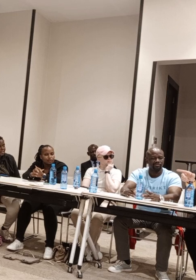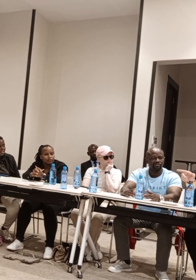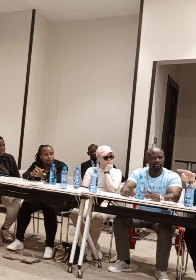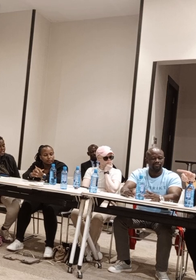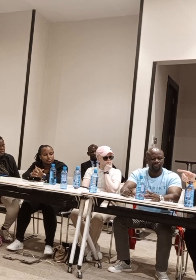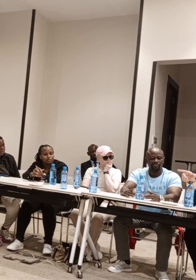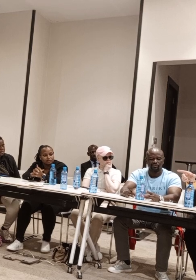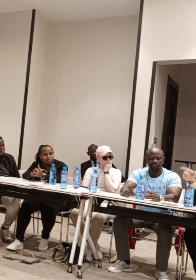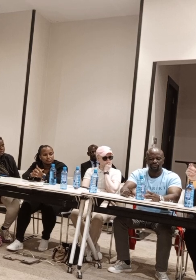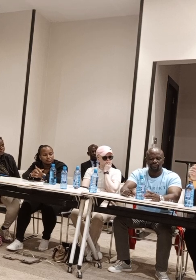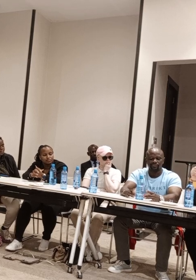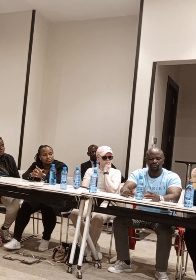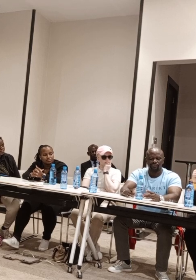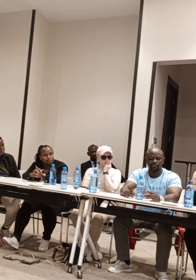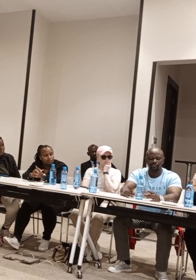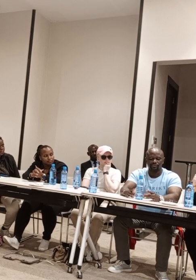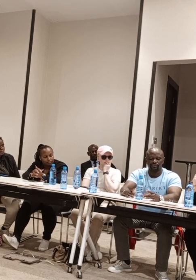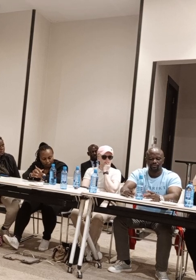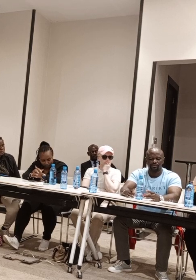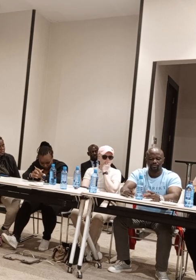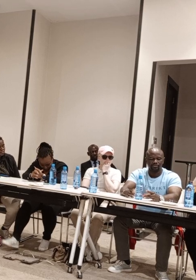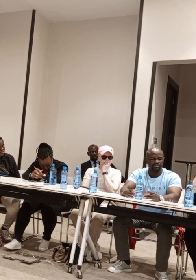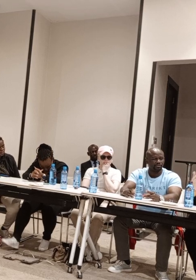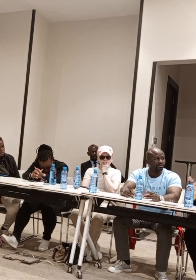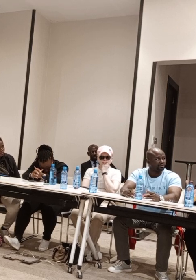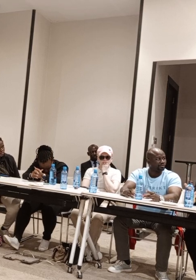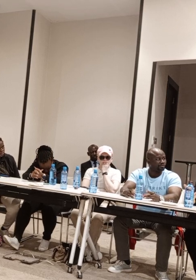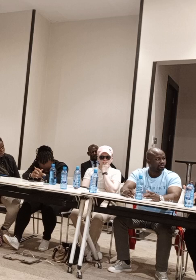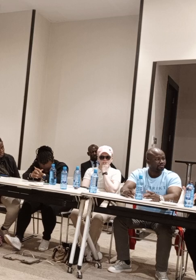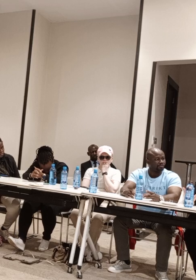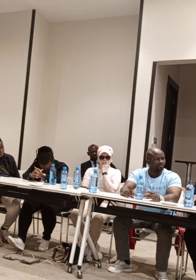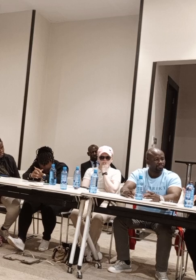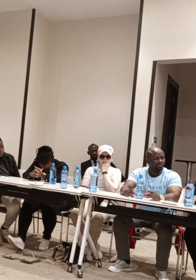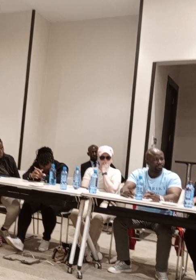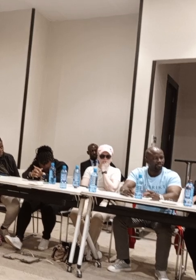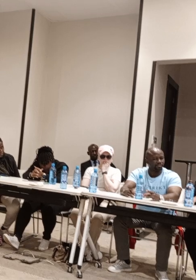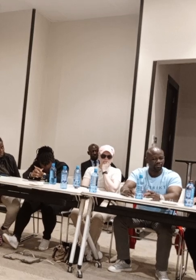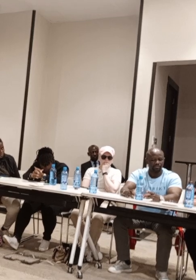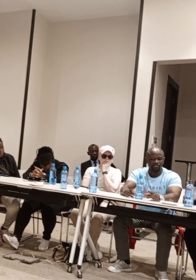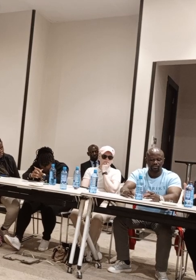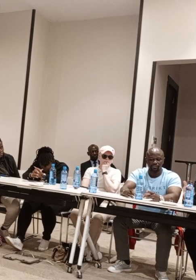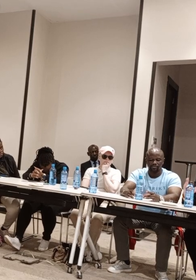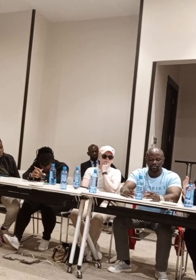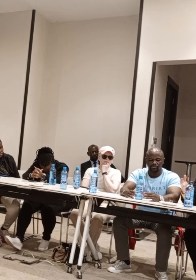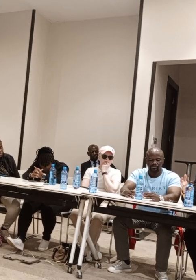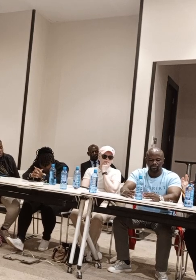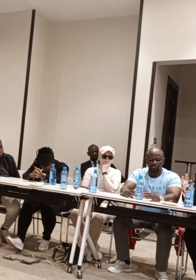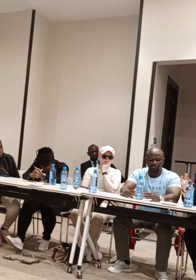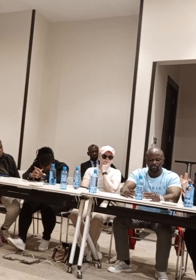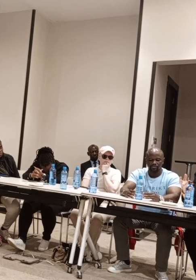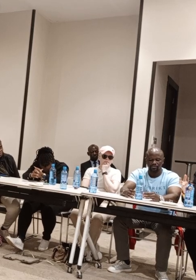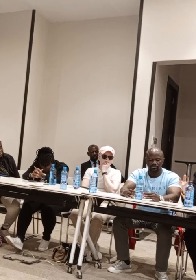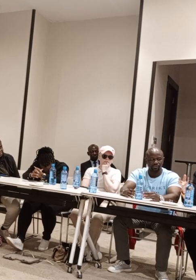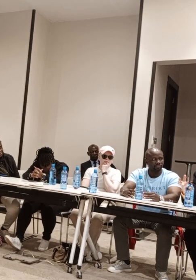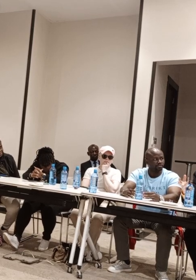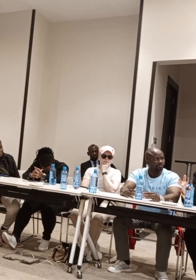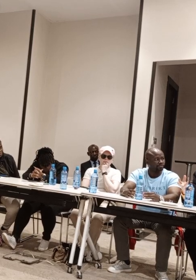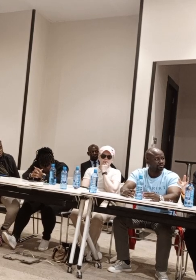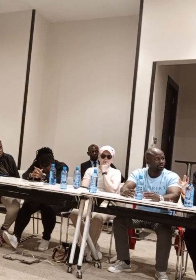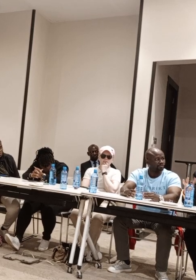remember? Yes. So, and then of course there was a very serious public outcry because when you differ with me